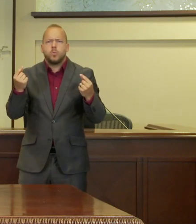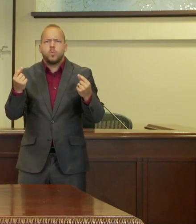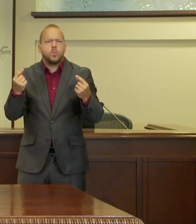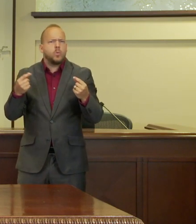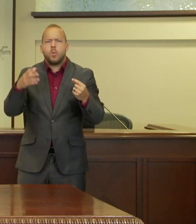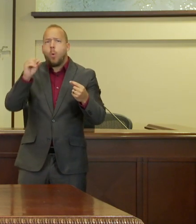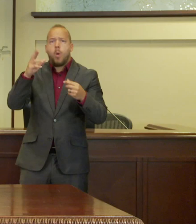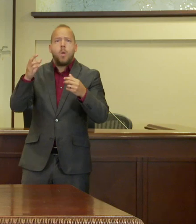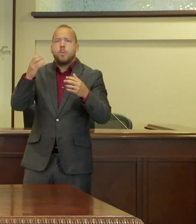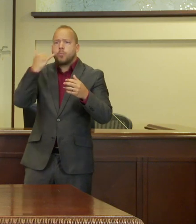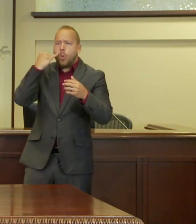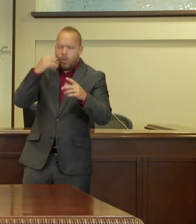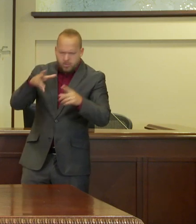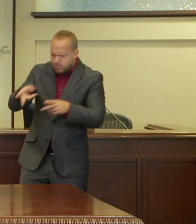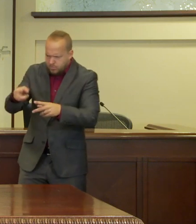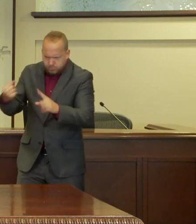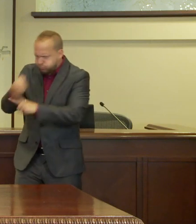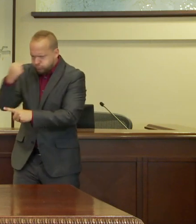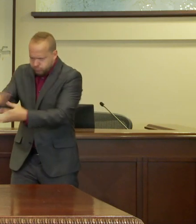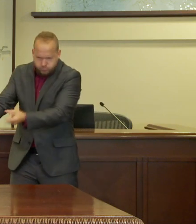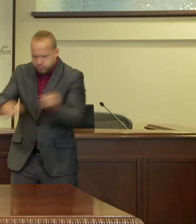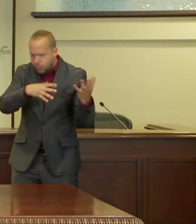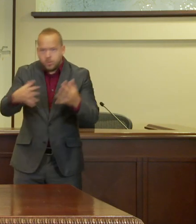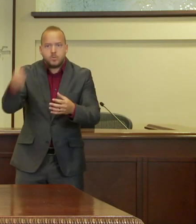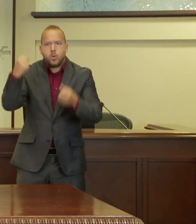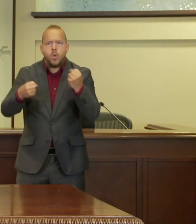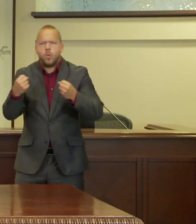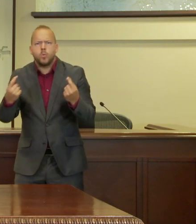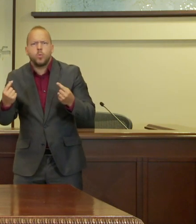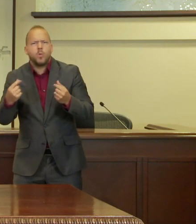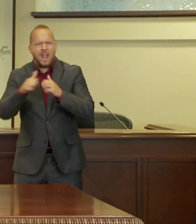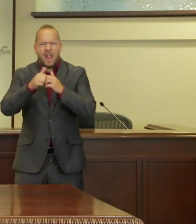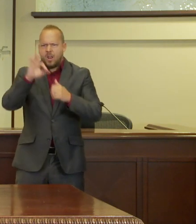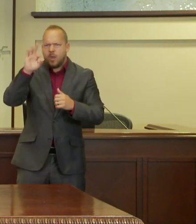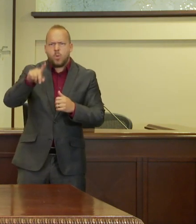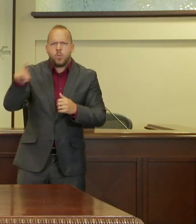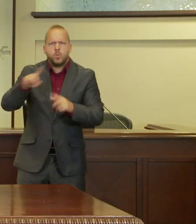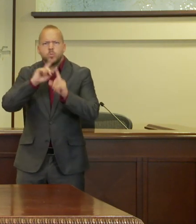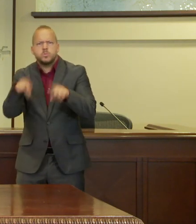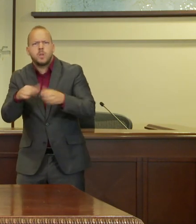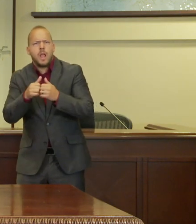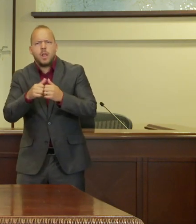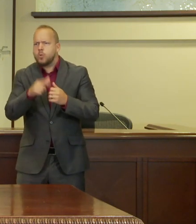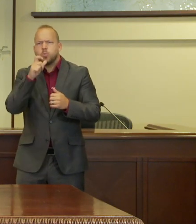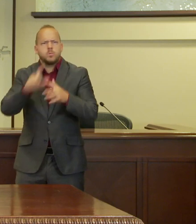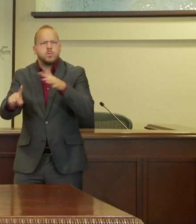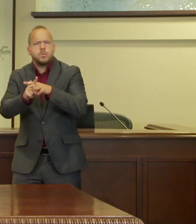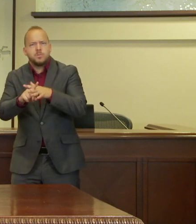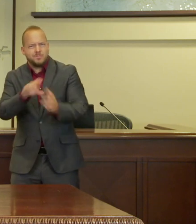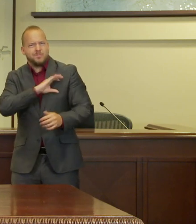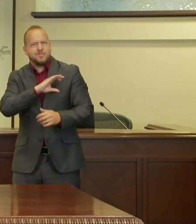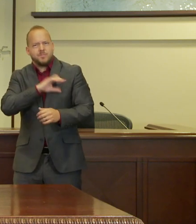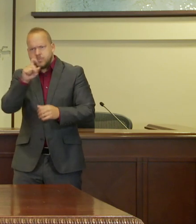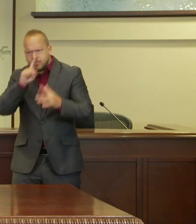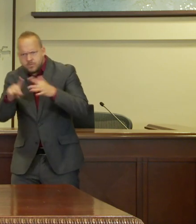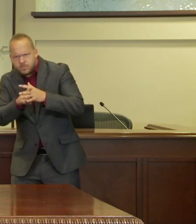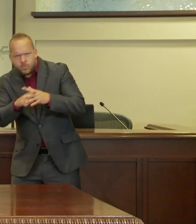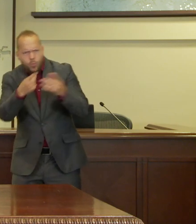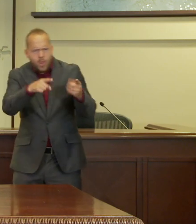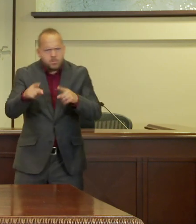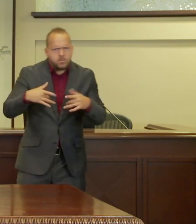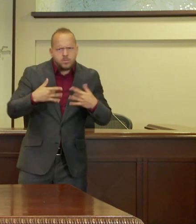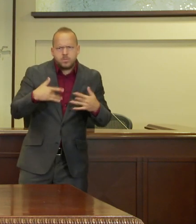you still expect when you call 911 that the police are going to show up and they're going to conduct an investigation and that they will hold